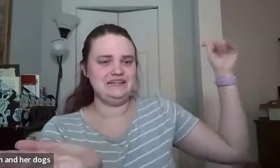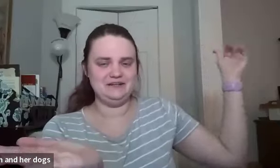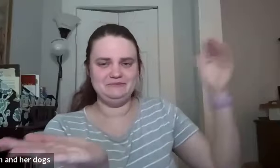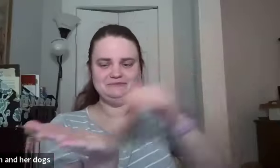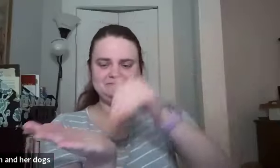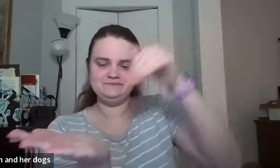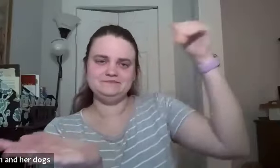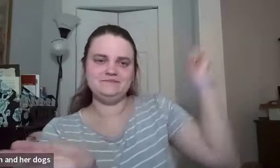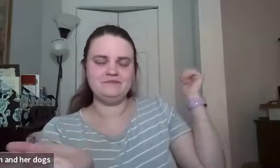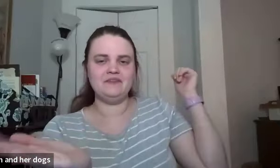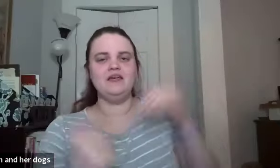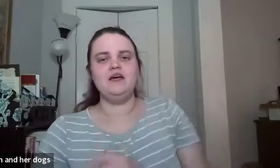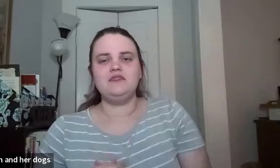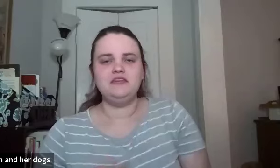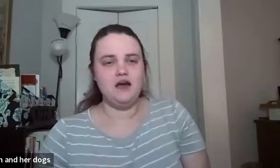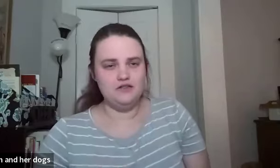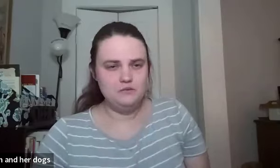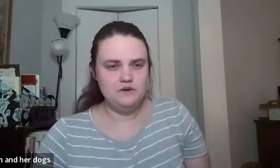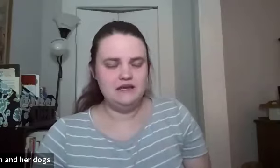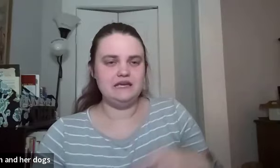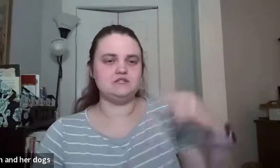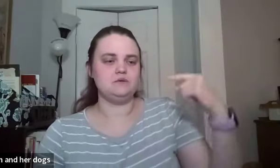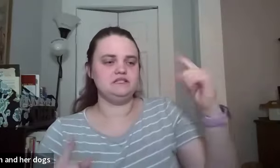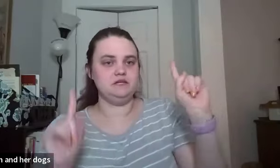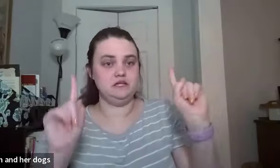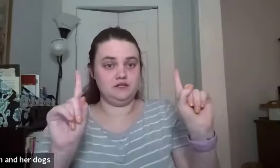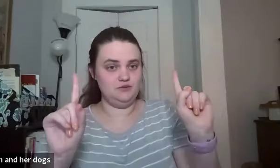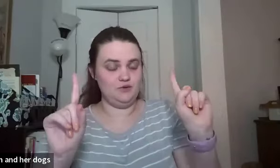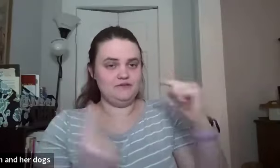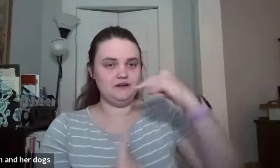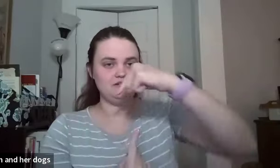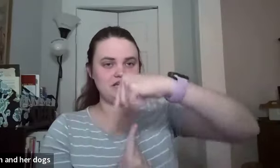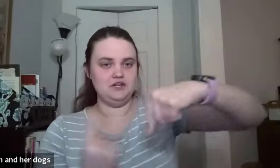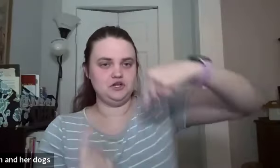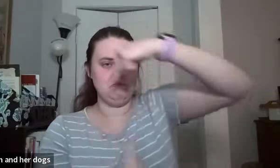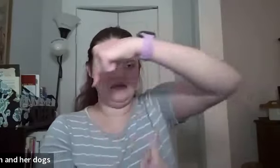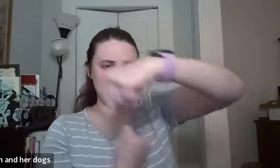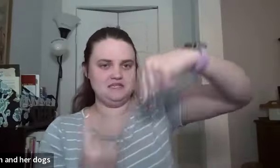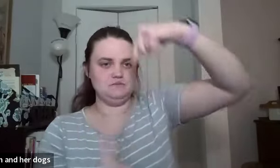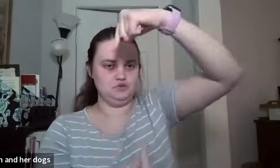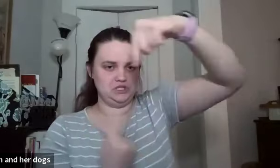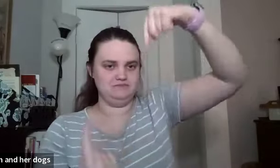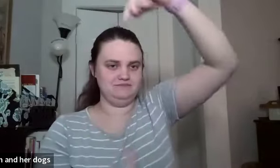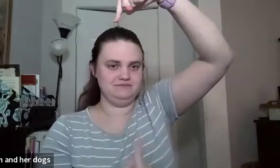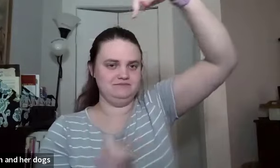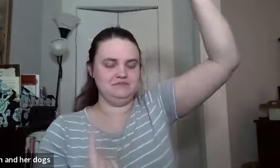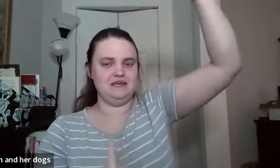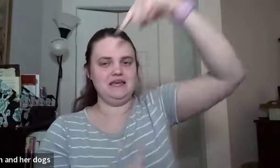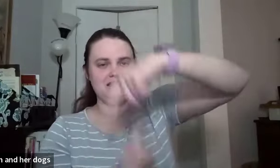tornado. The other one is going to be 2 pointer fingers and you're going to make this motion. And it's